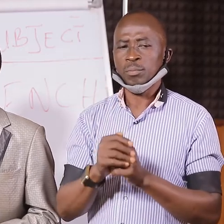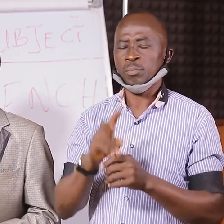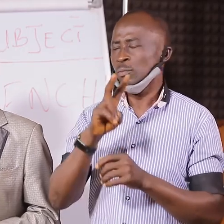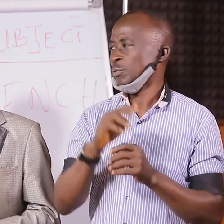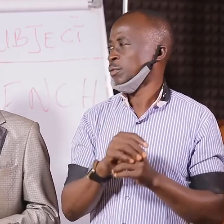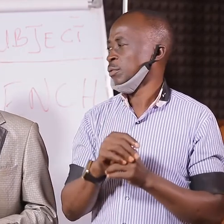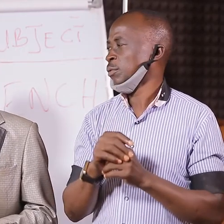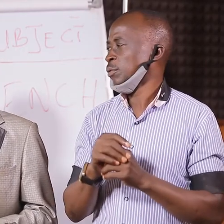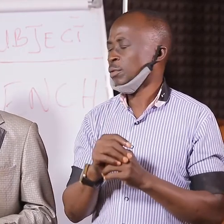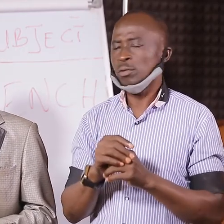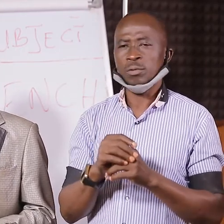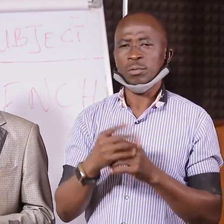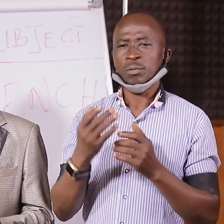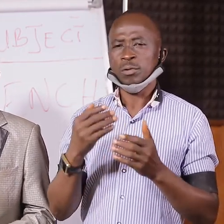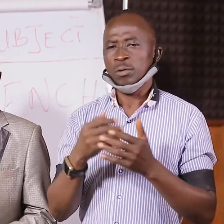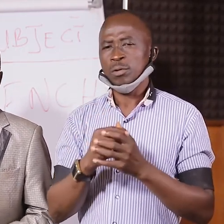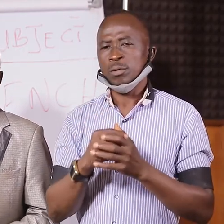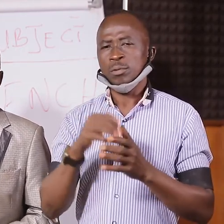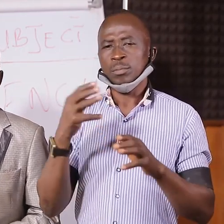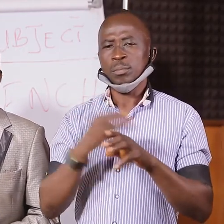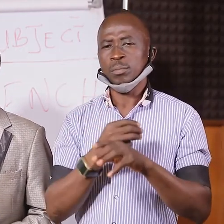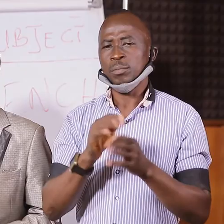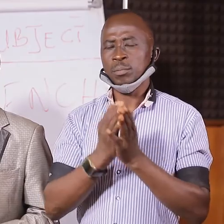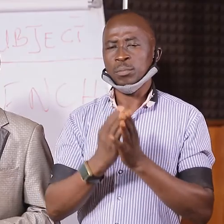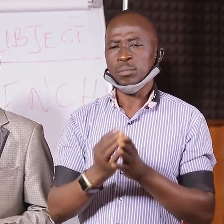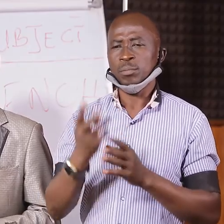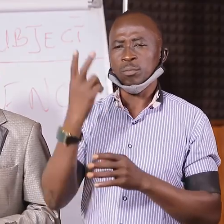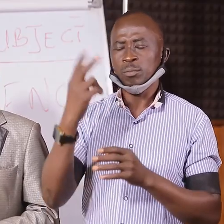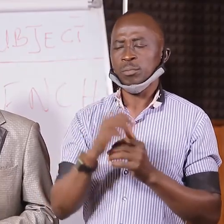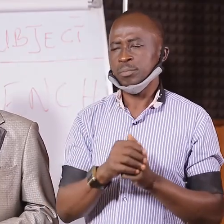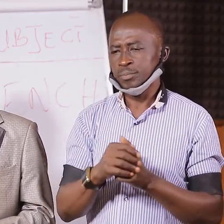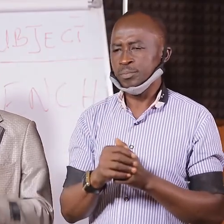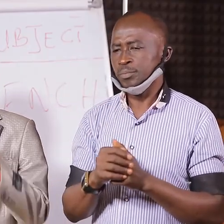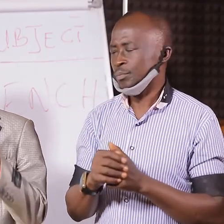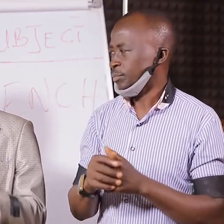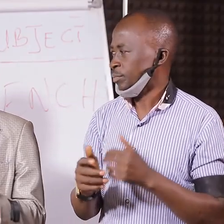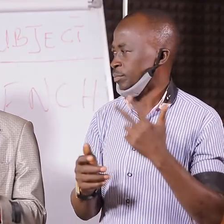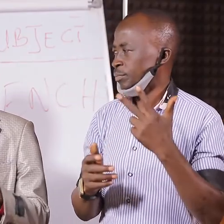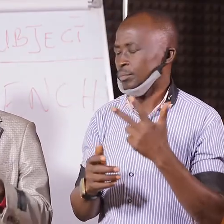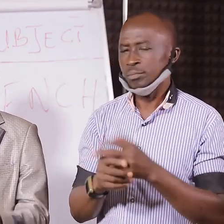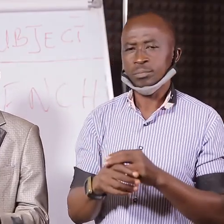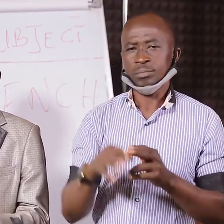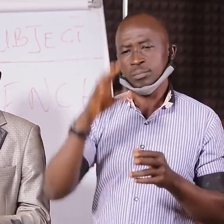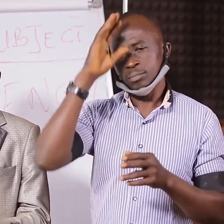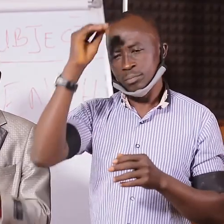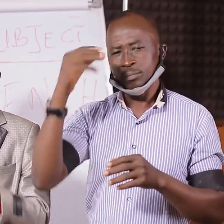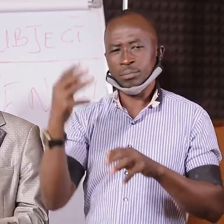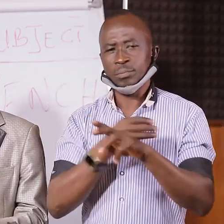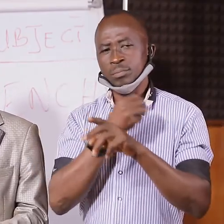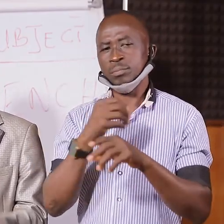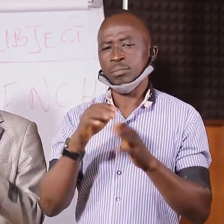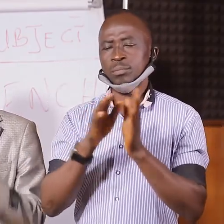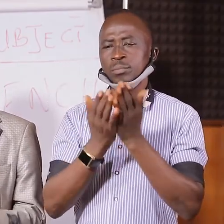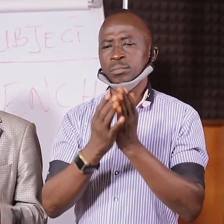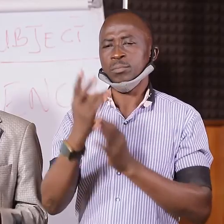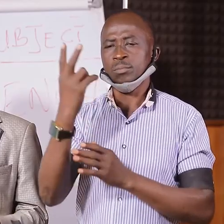2, Comprehensive Mathematics. 3, Man Mathematics, Book